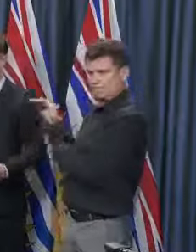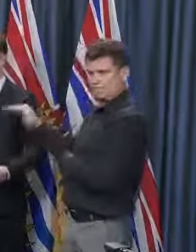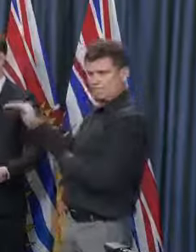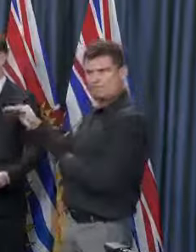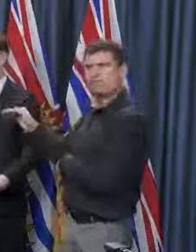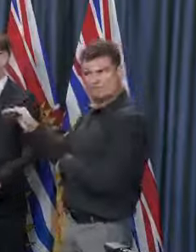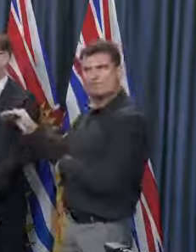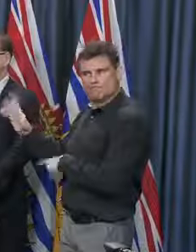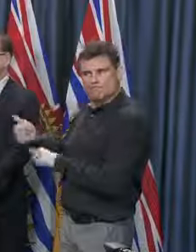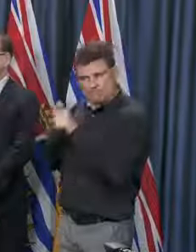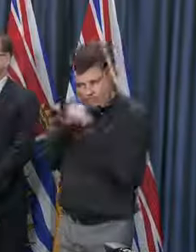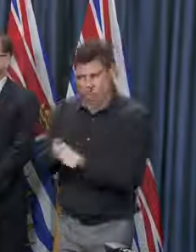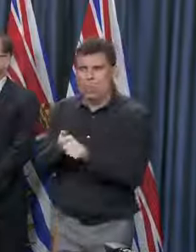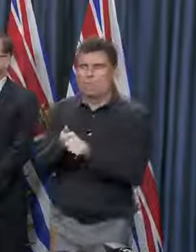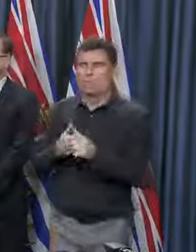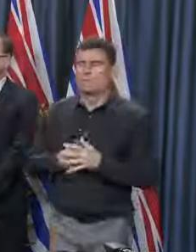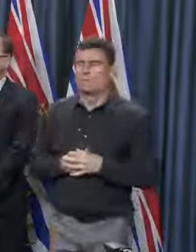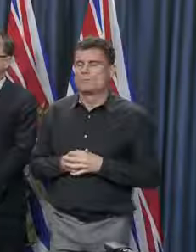higher risk congregate.